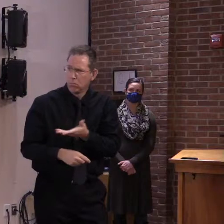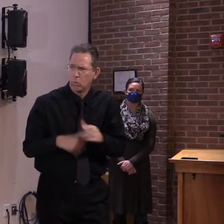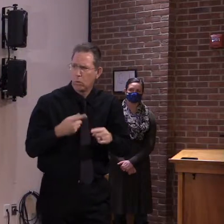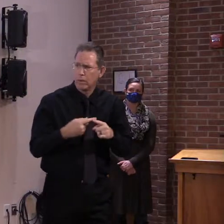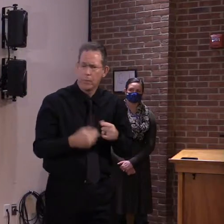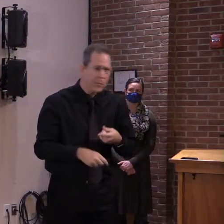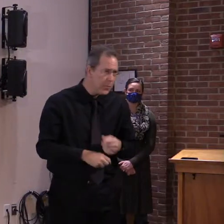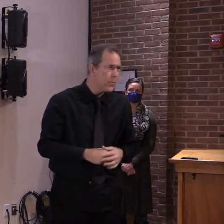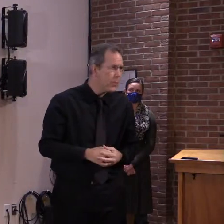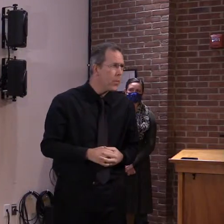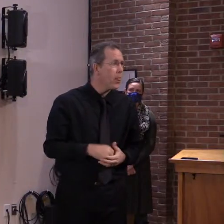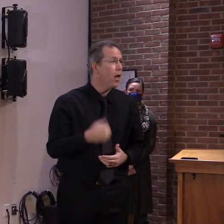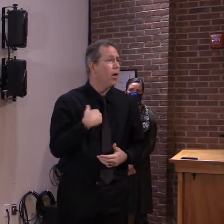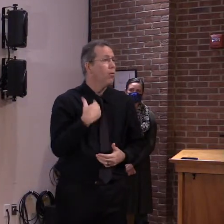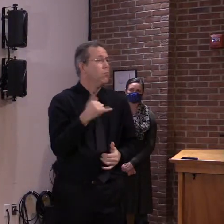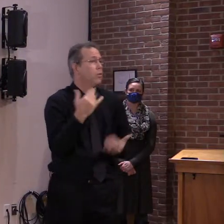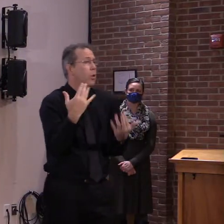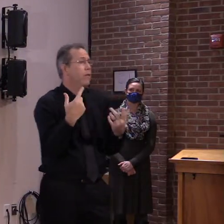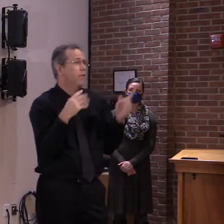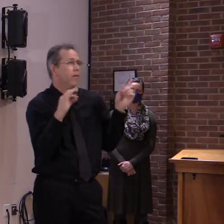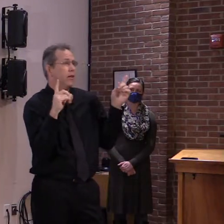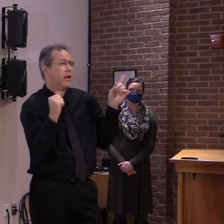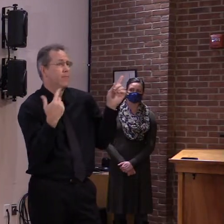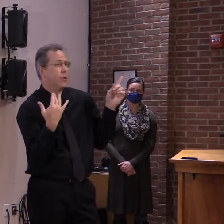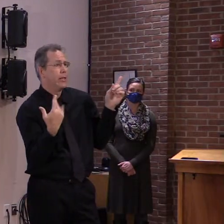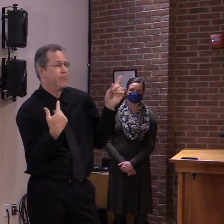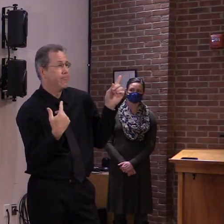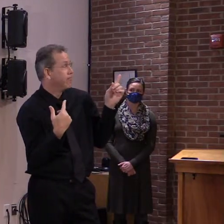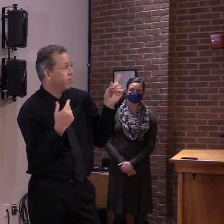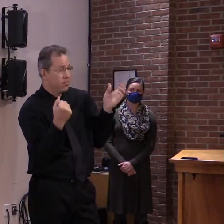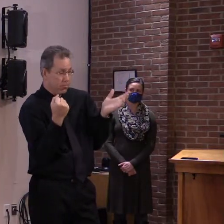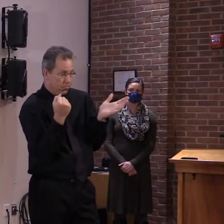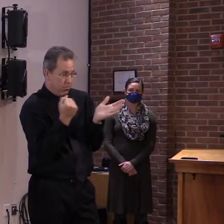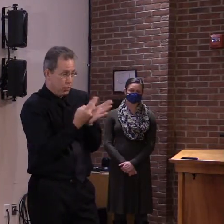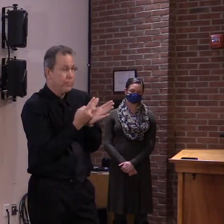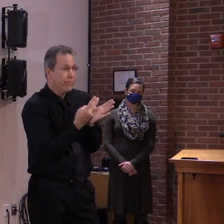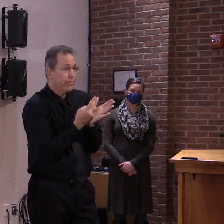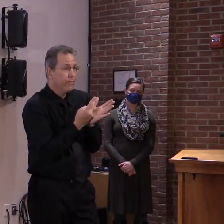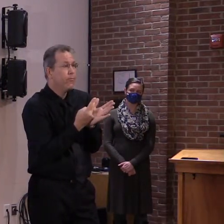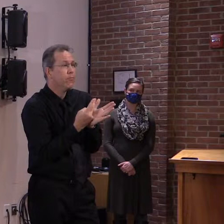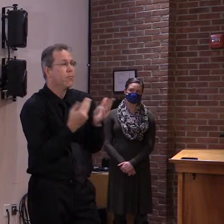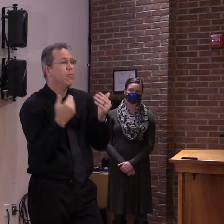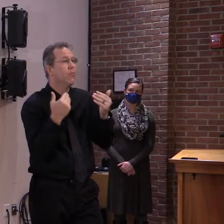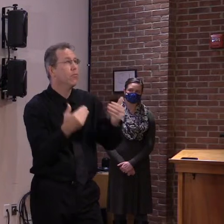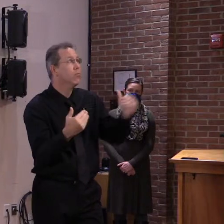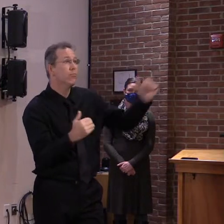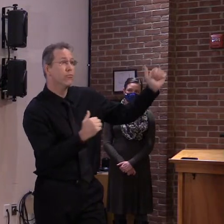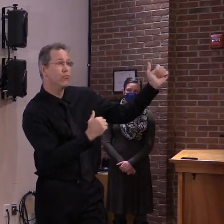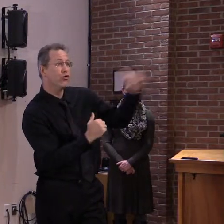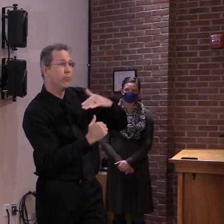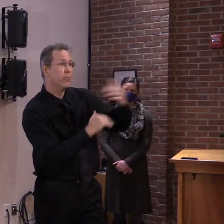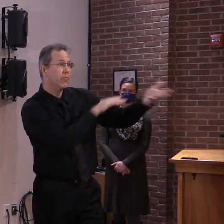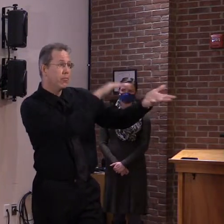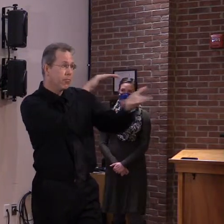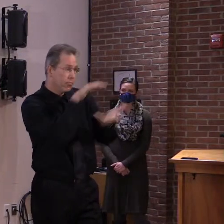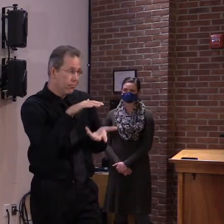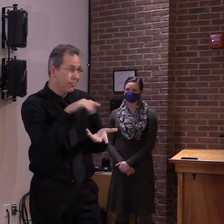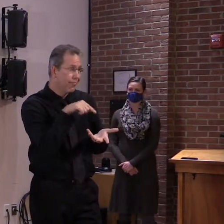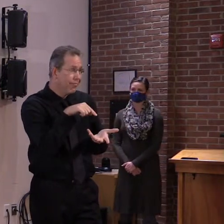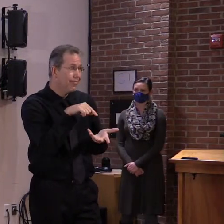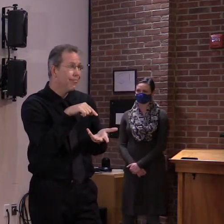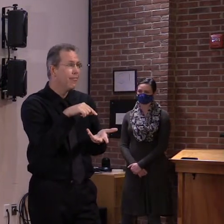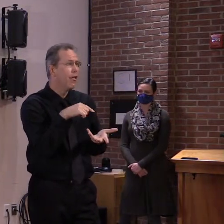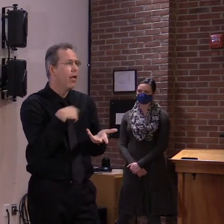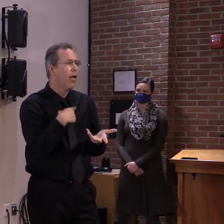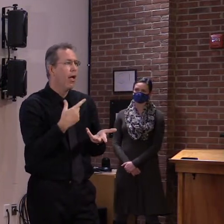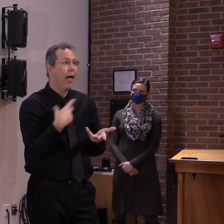as well, and then they have to be shipped to us. So, and then we can distribute from there. So we're not talking about instantaneous. It won't